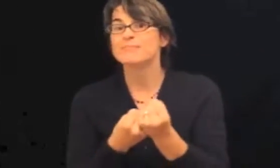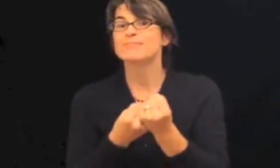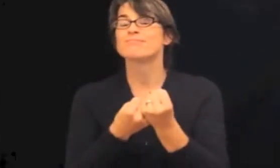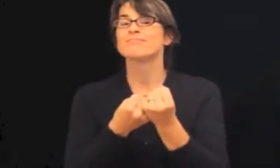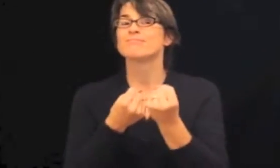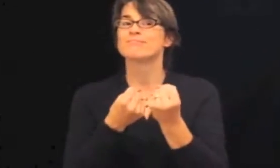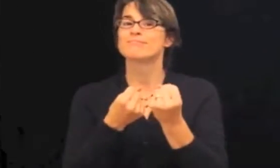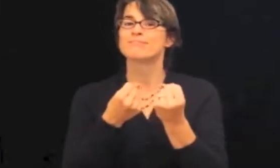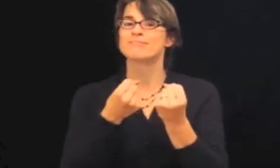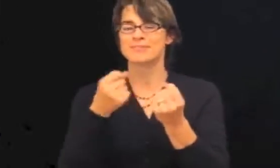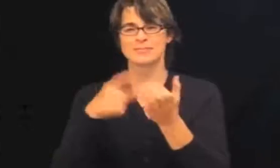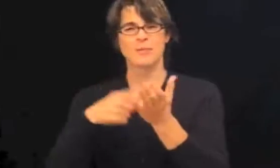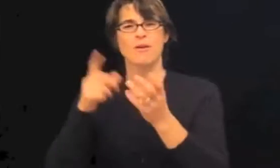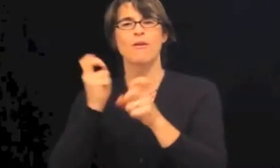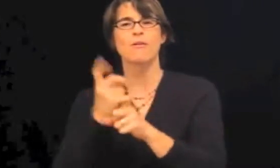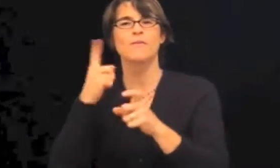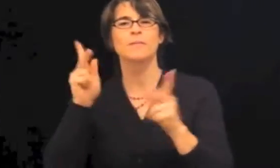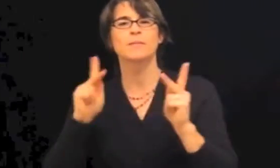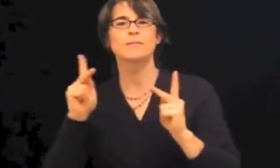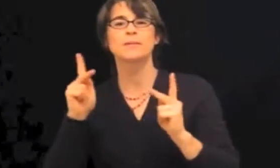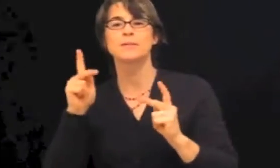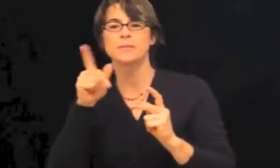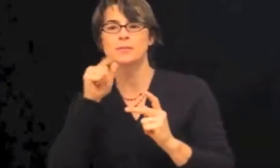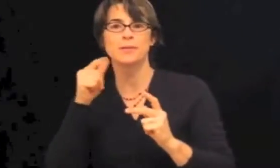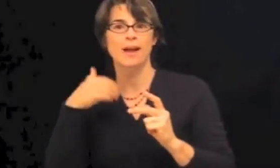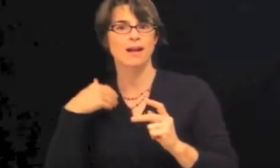And it's also important to have the support of your friends and your family.